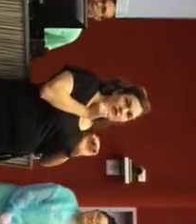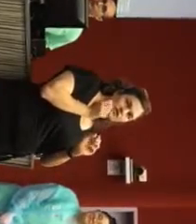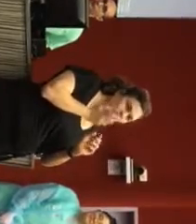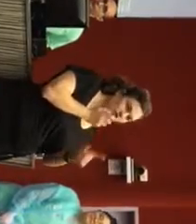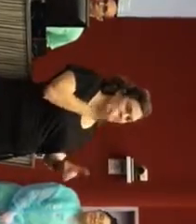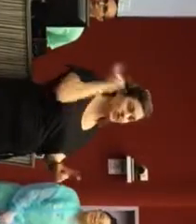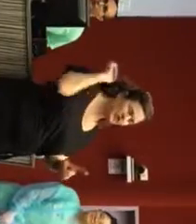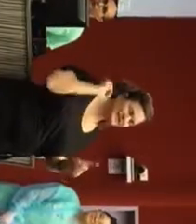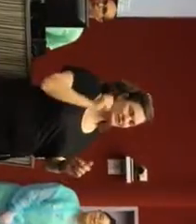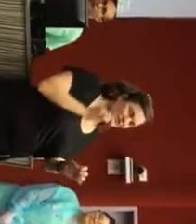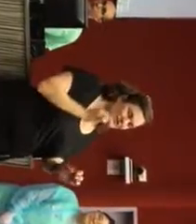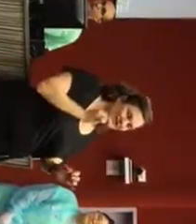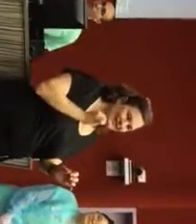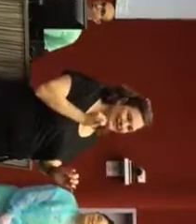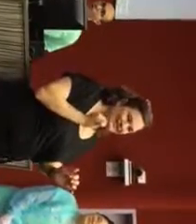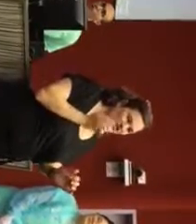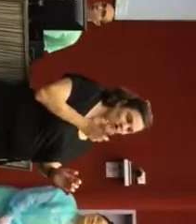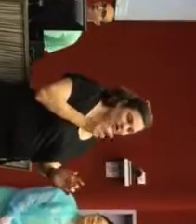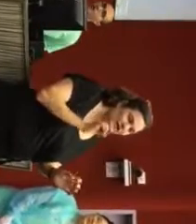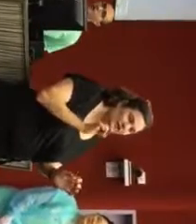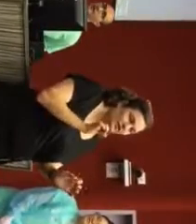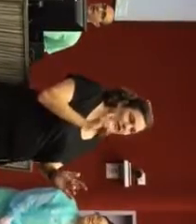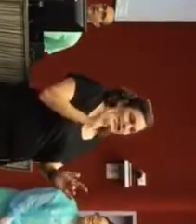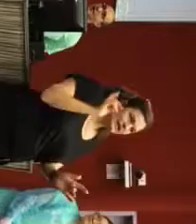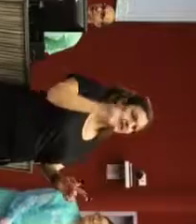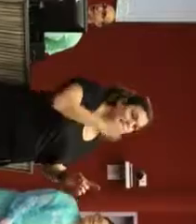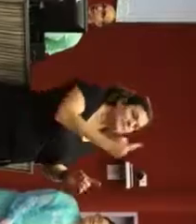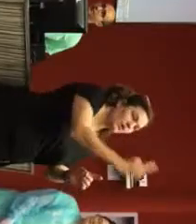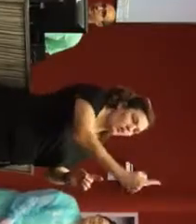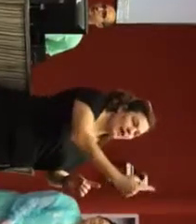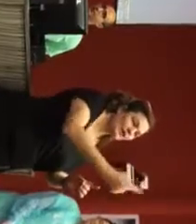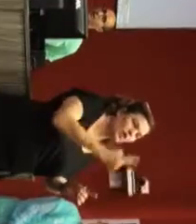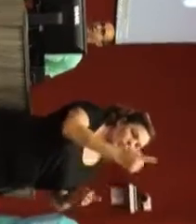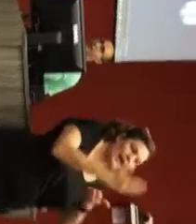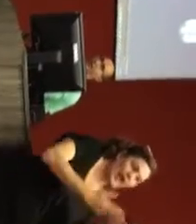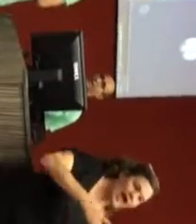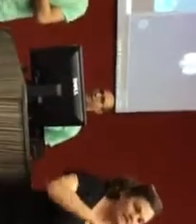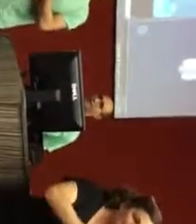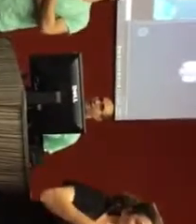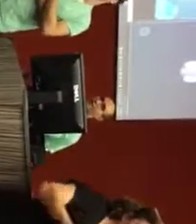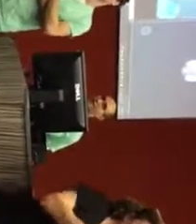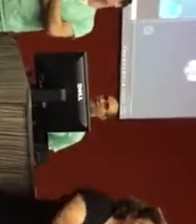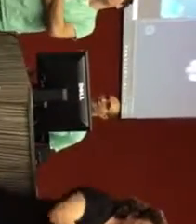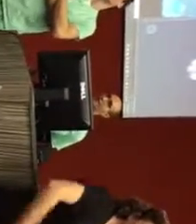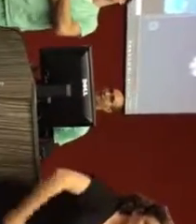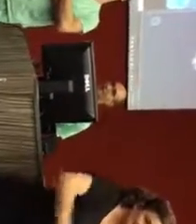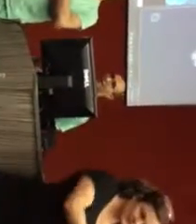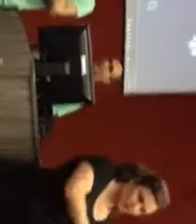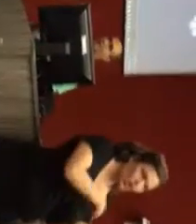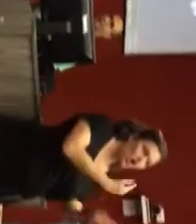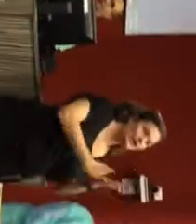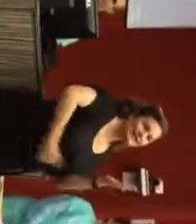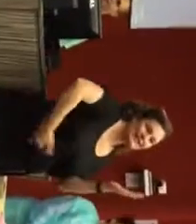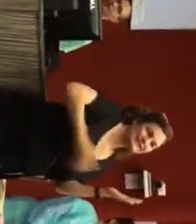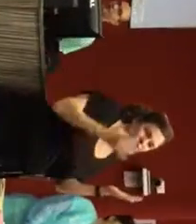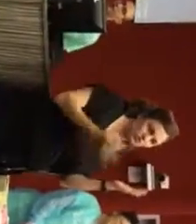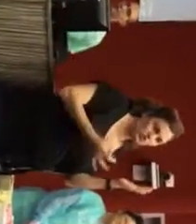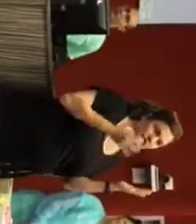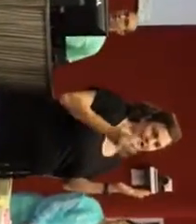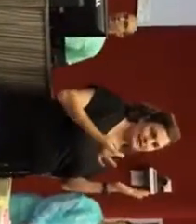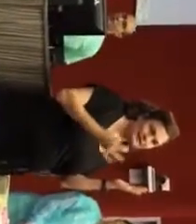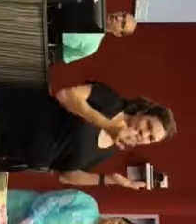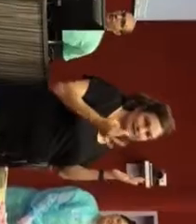And so the waiting period to get into C? It's about a year to a year and a half. Is it? So it Yeah, is we're a very really booked in, long list. unfortunately. Wow. So if